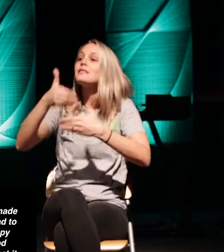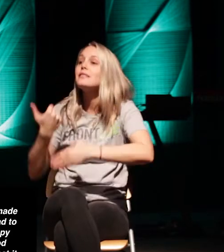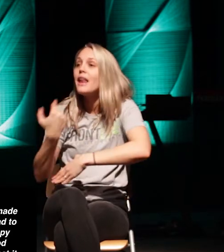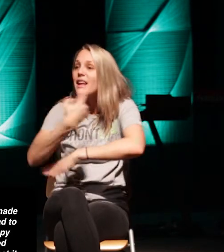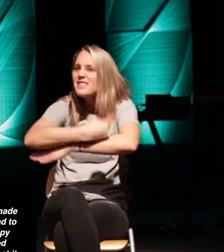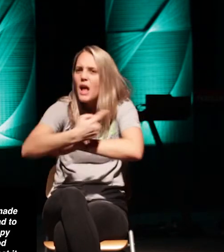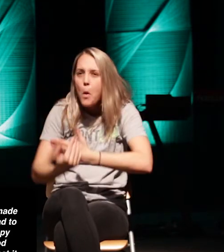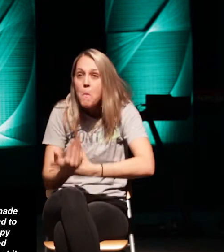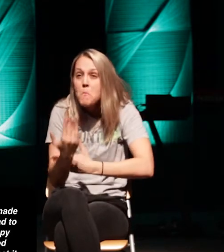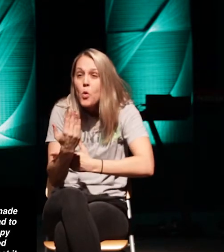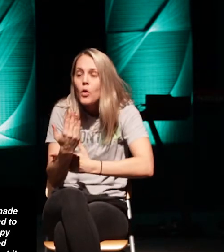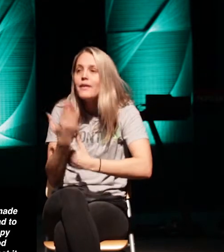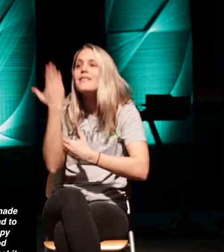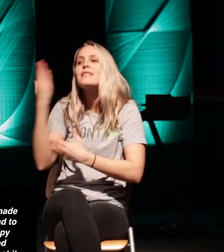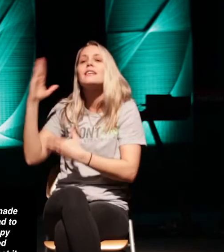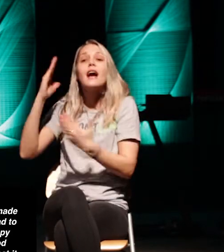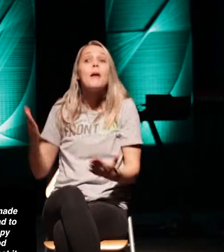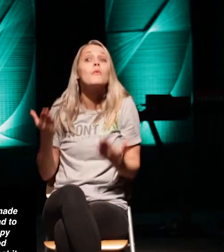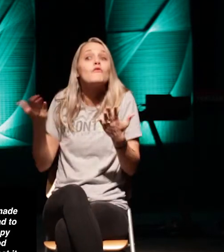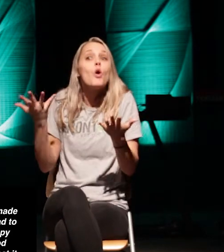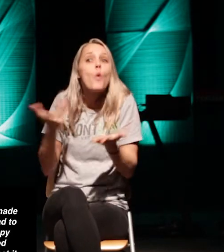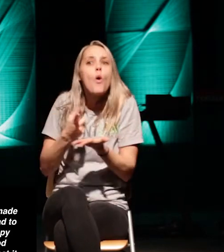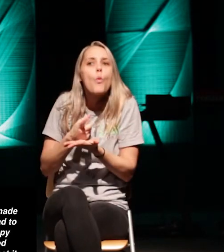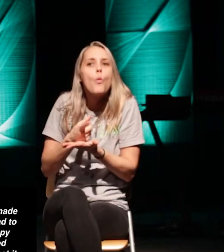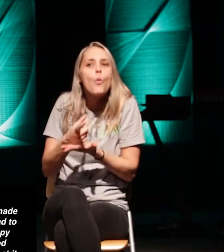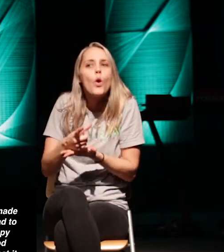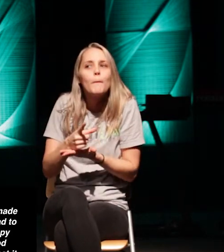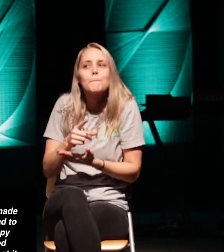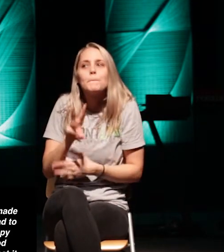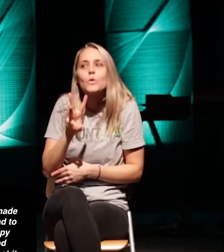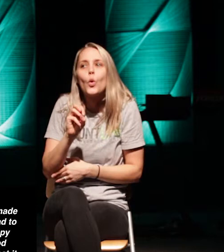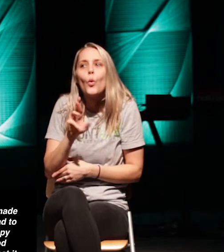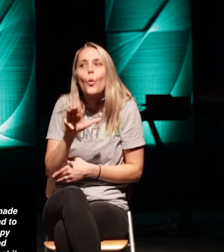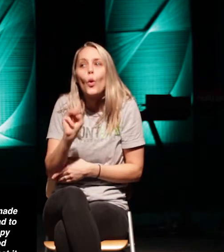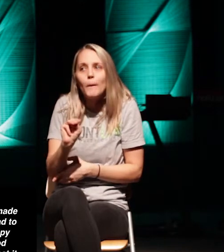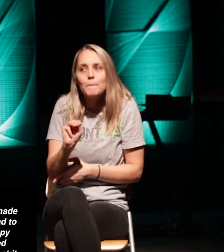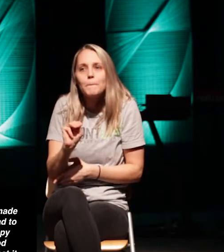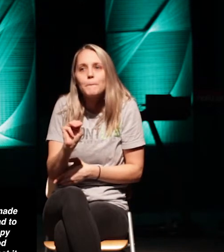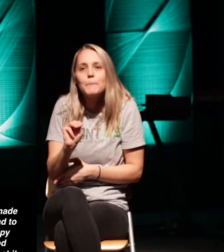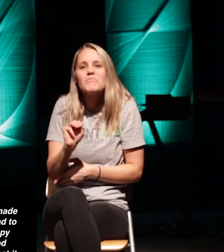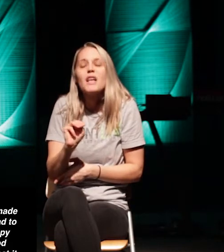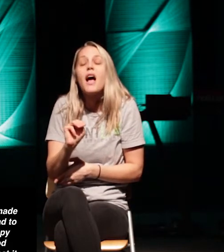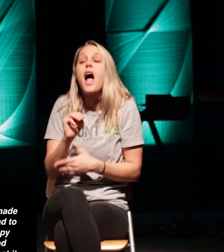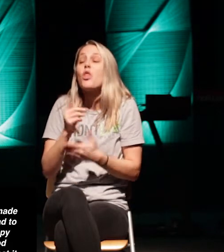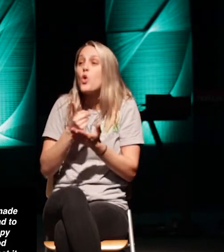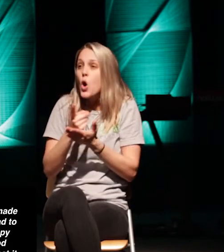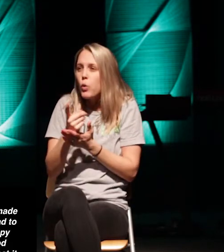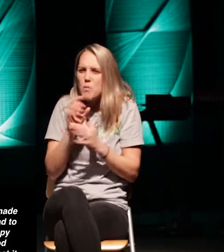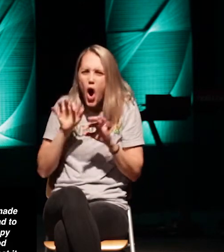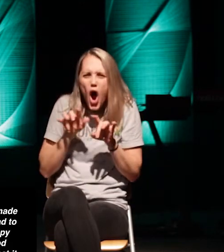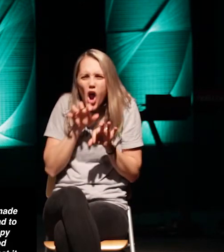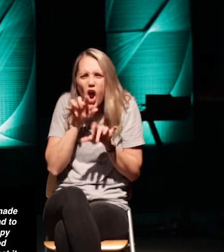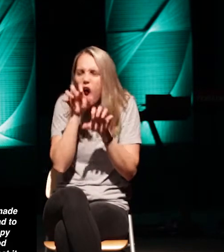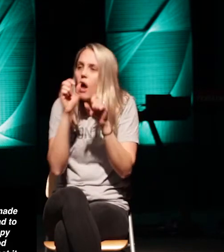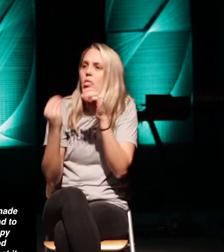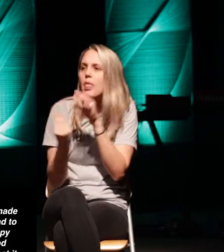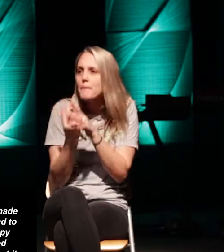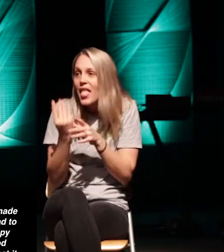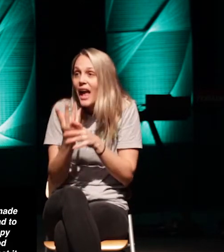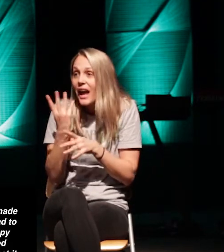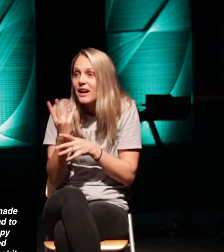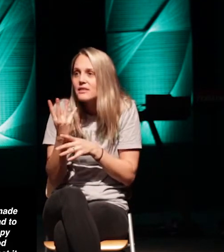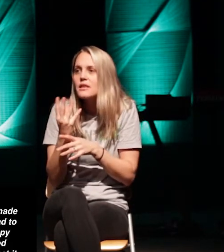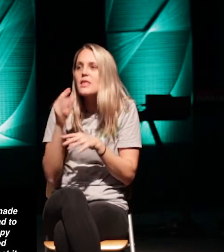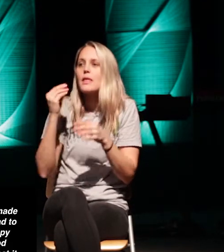chewed the plant so that it withered. When the sun rose, God provided a scorching east wind, and the sun blazed on Jonah's head so that he